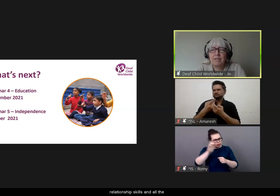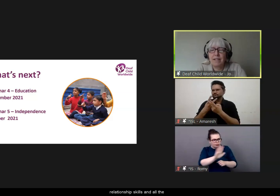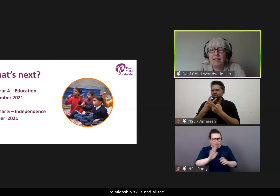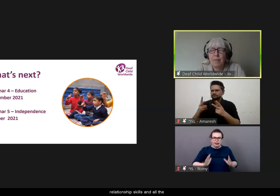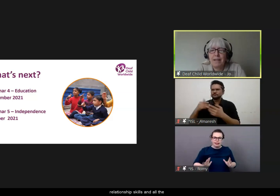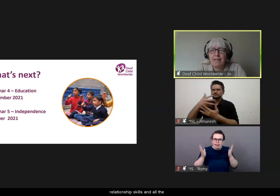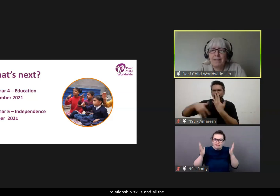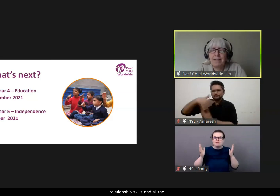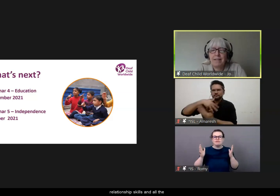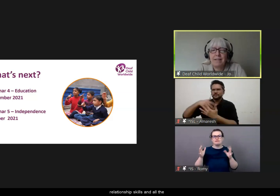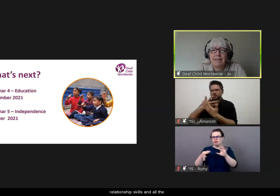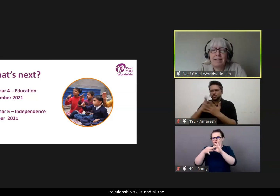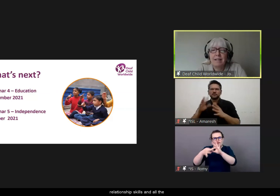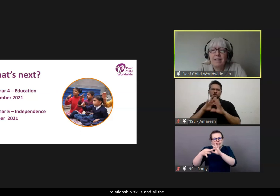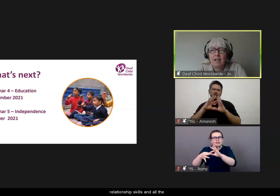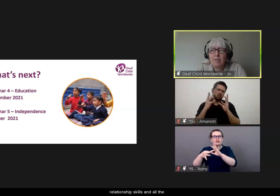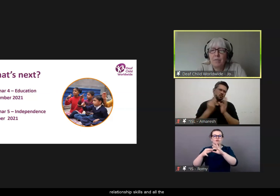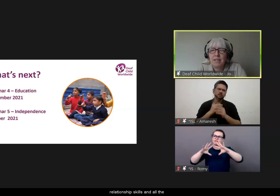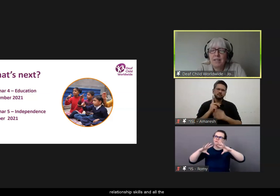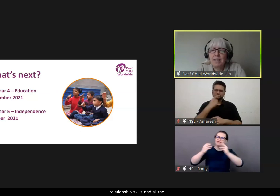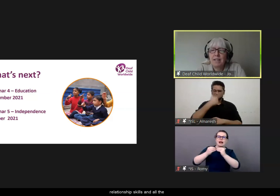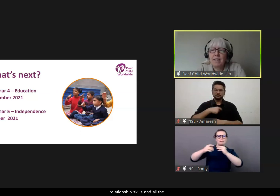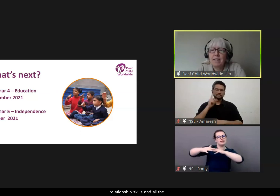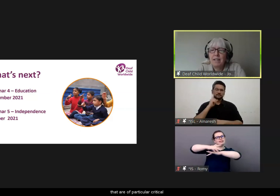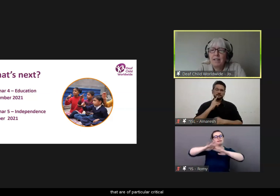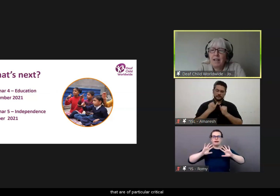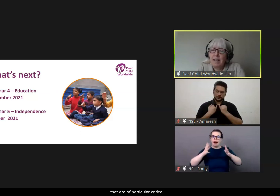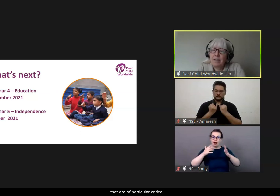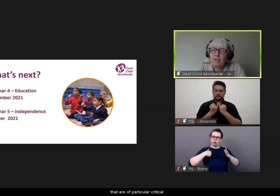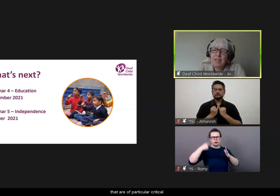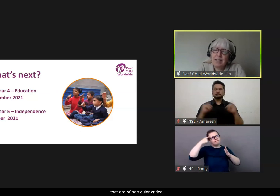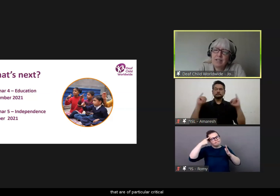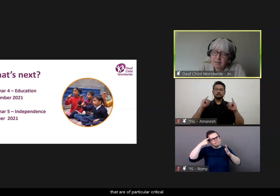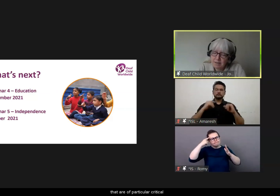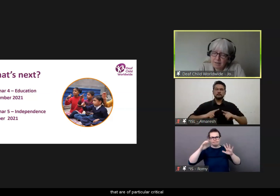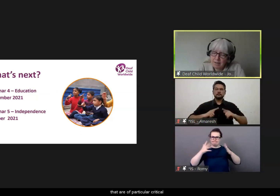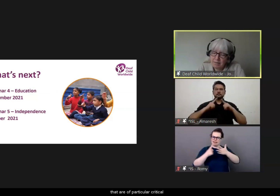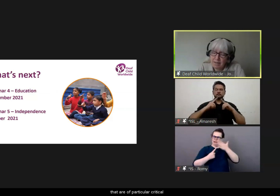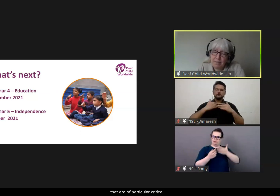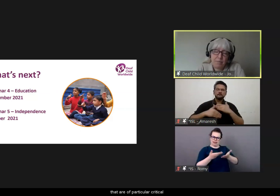around independence that are of particular critical